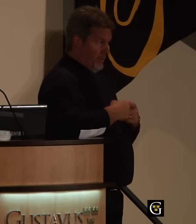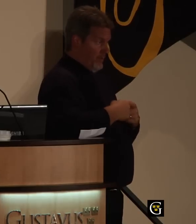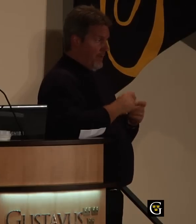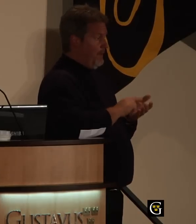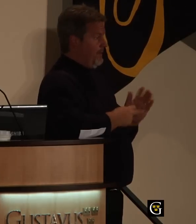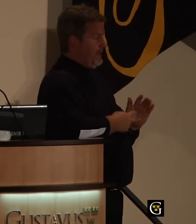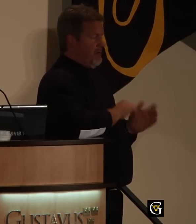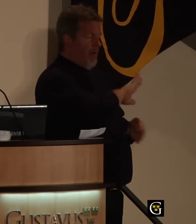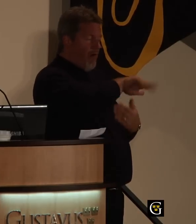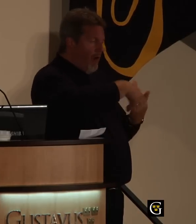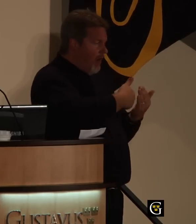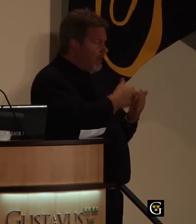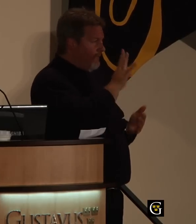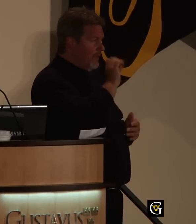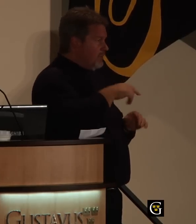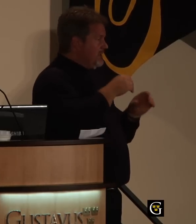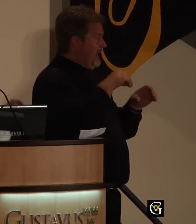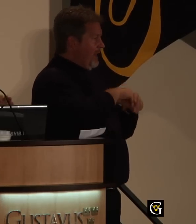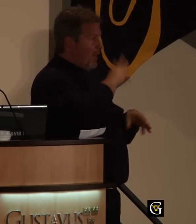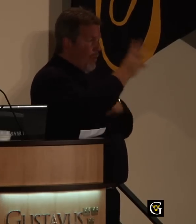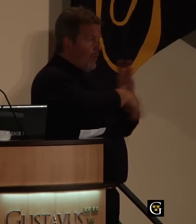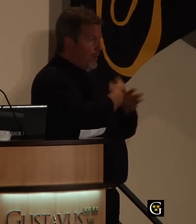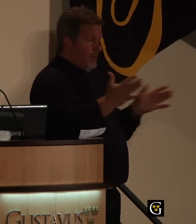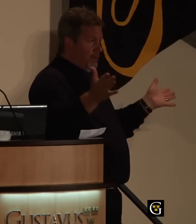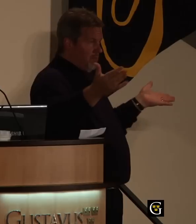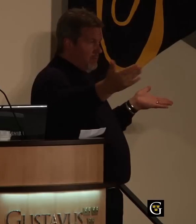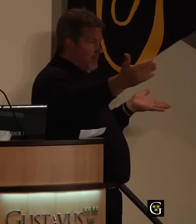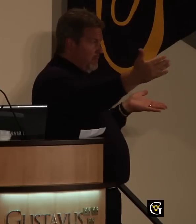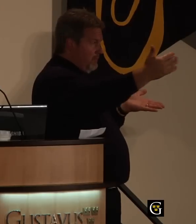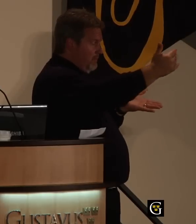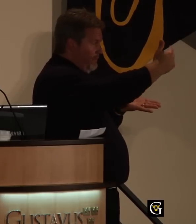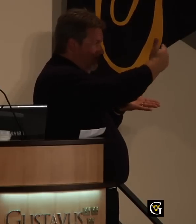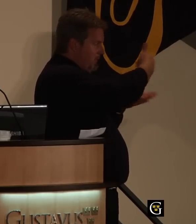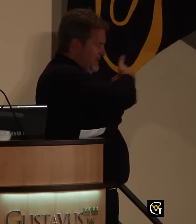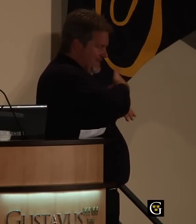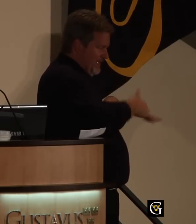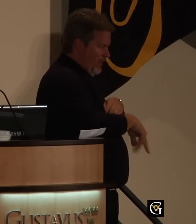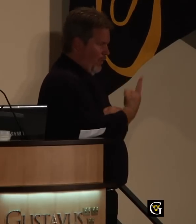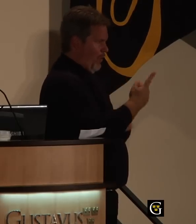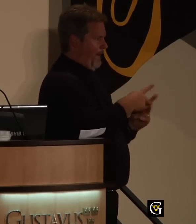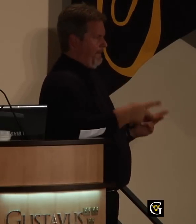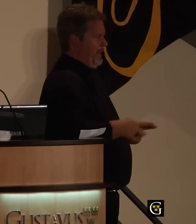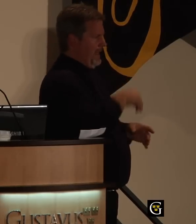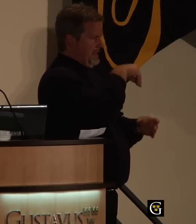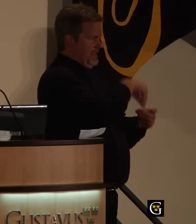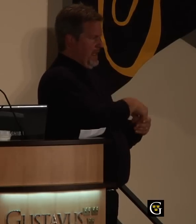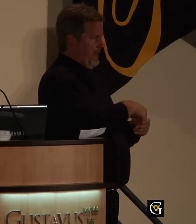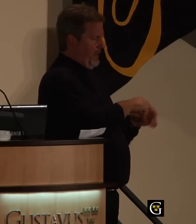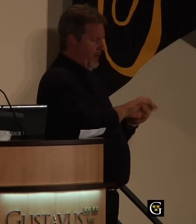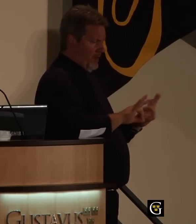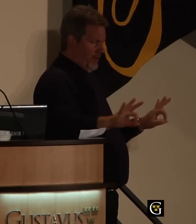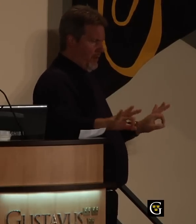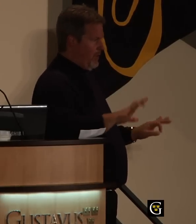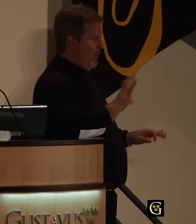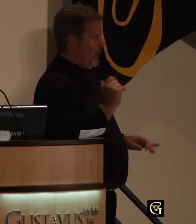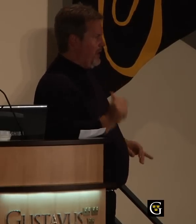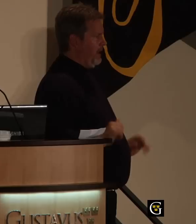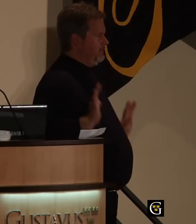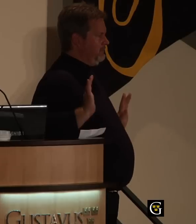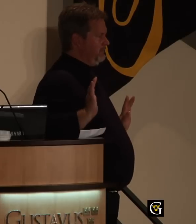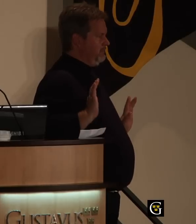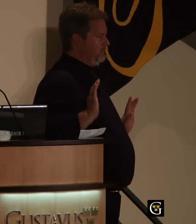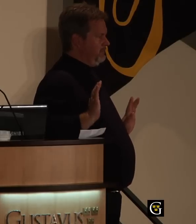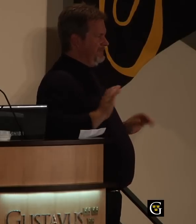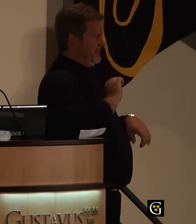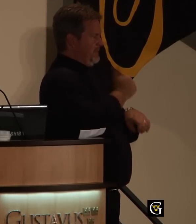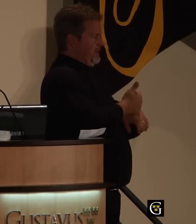frequencies of the world, high and low, and sending it to a single place in the cochlear, which is only set up neurologically